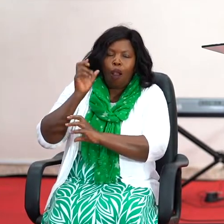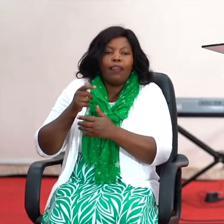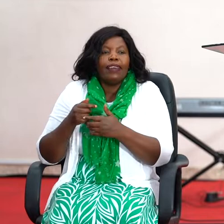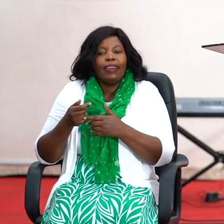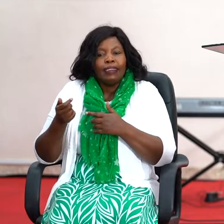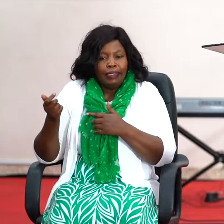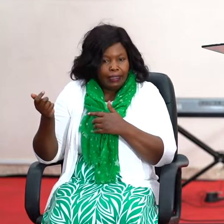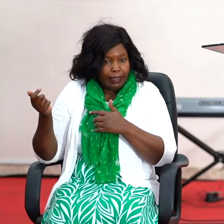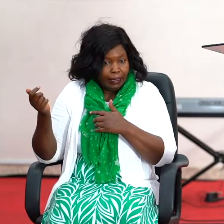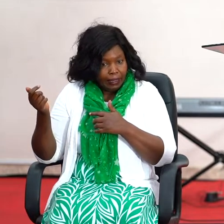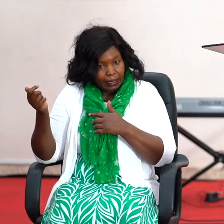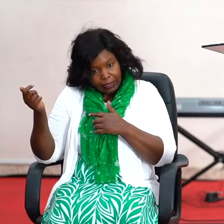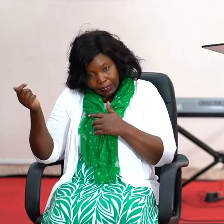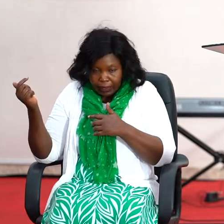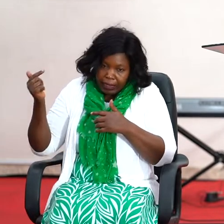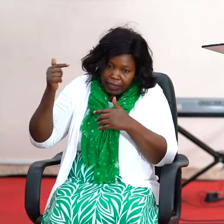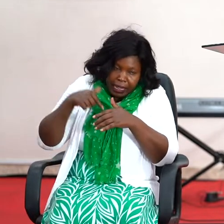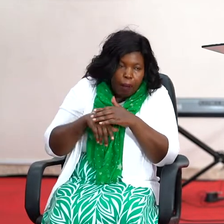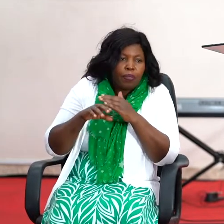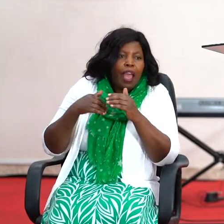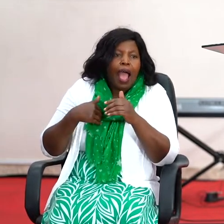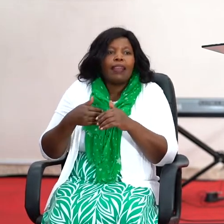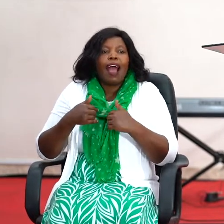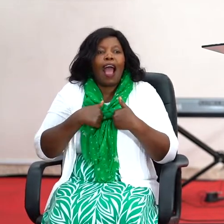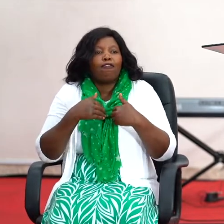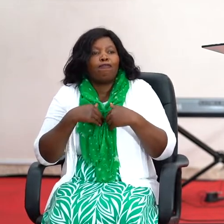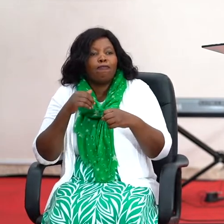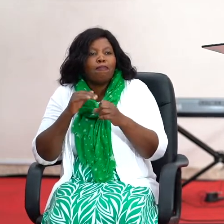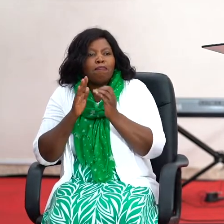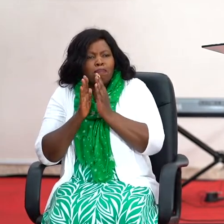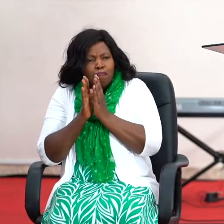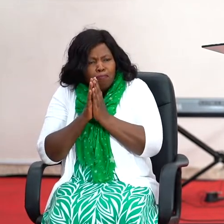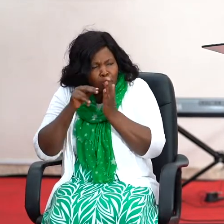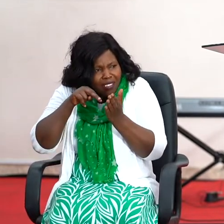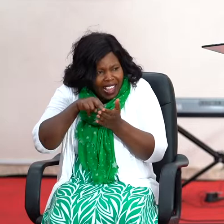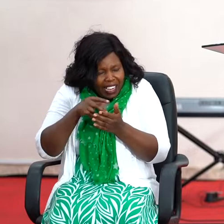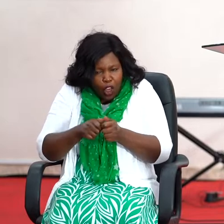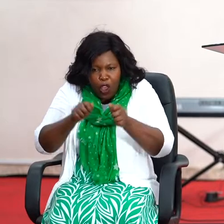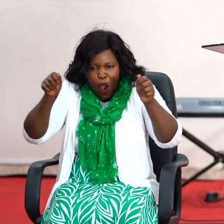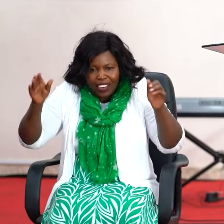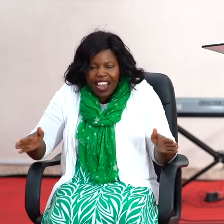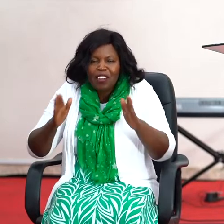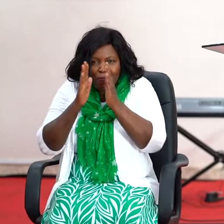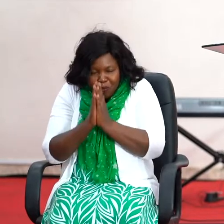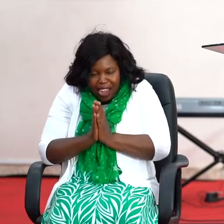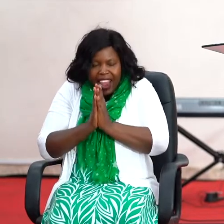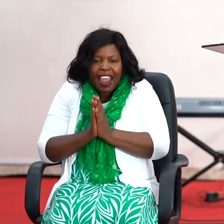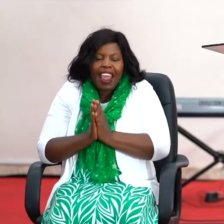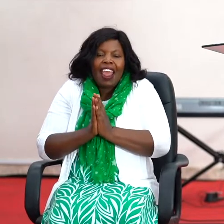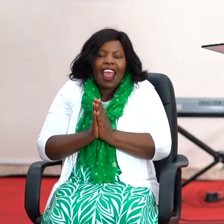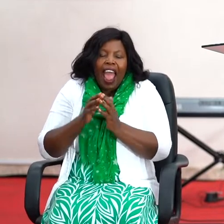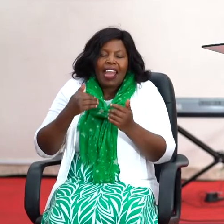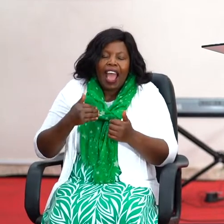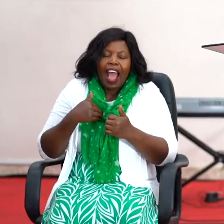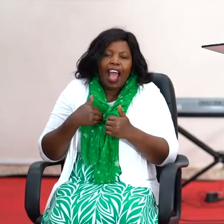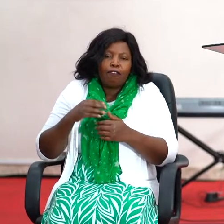altar. He was given much incense to offer with the prayers of all the saints on the golden altar before